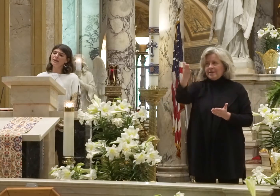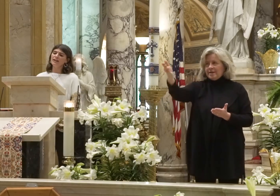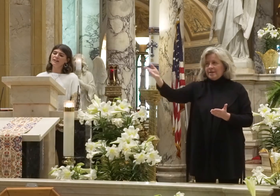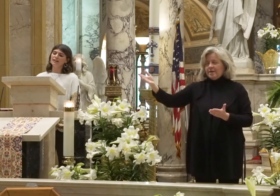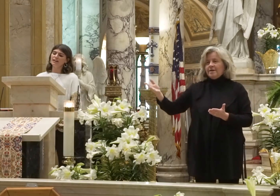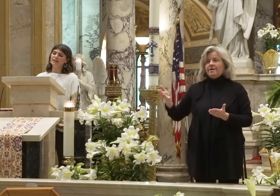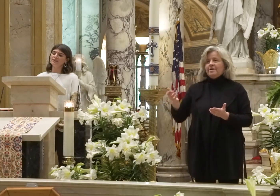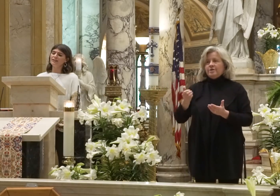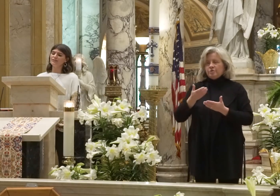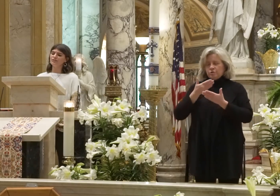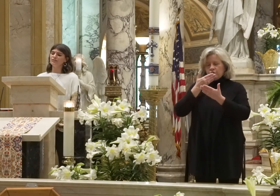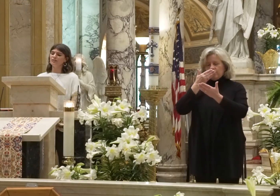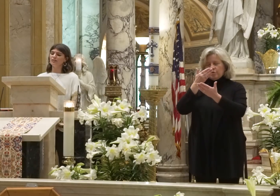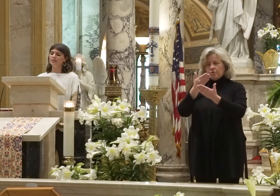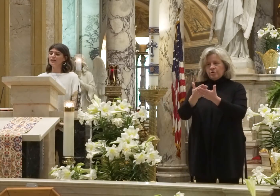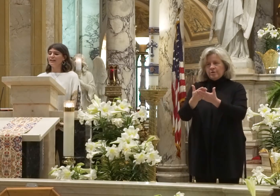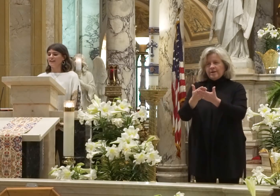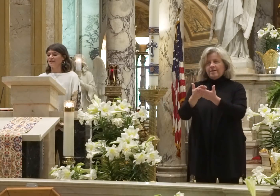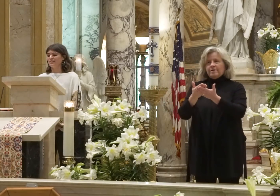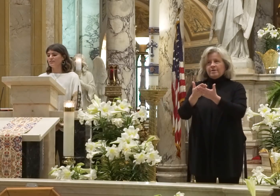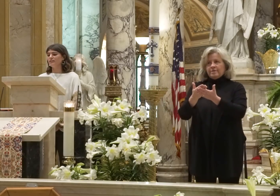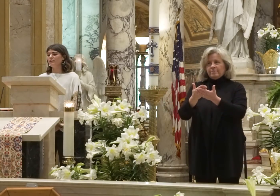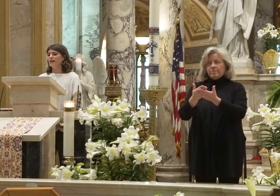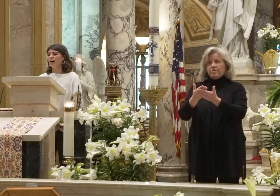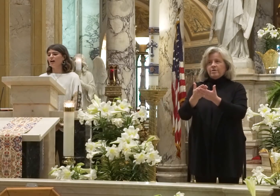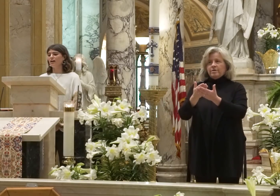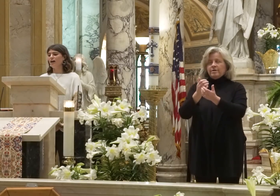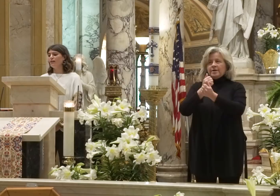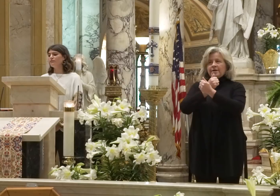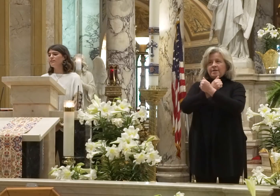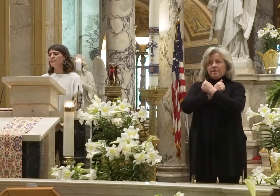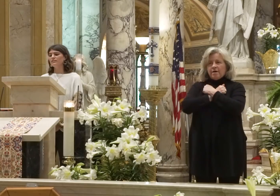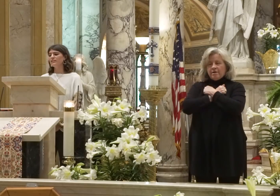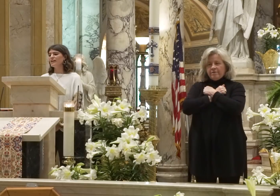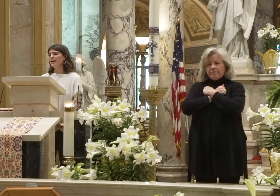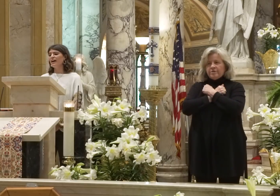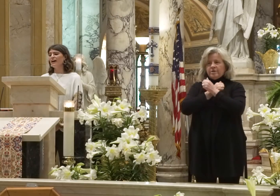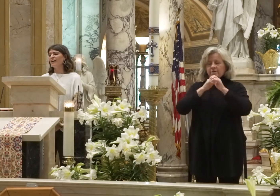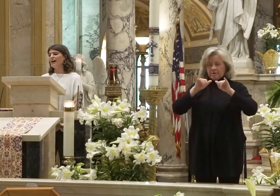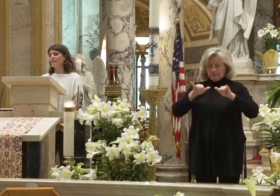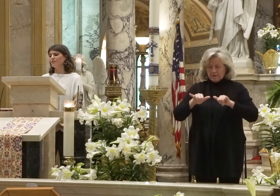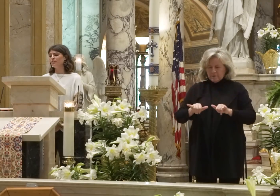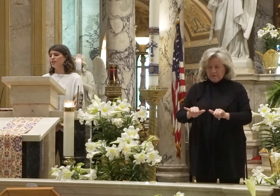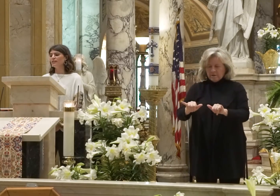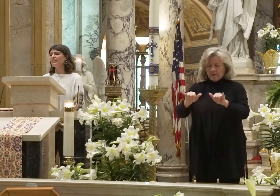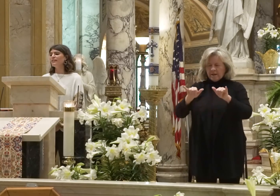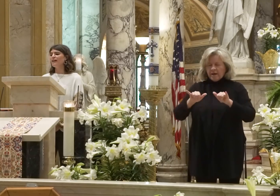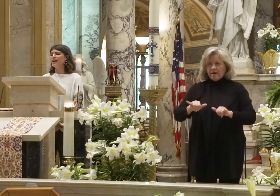Give thanks to the Lord, for he is good, his love is ever.